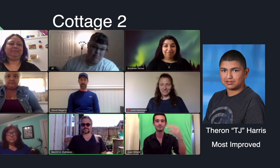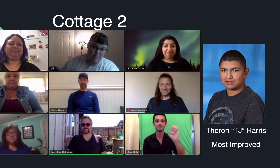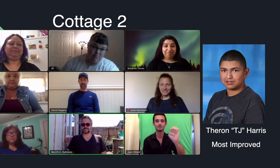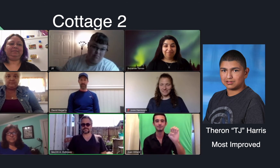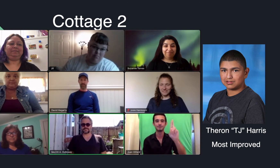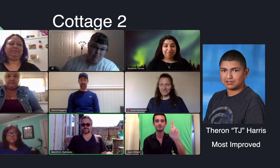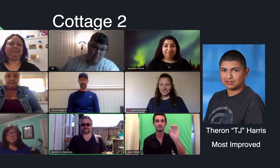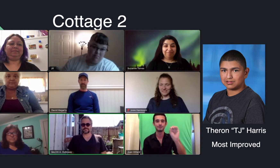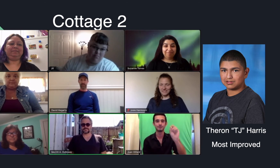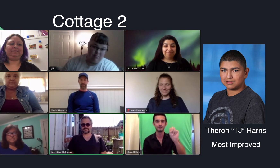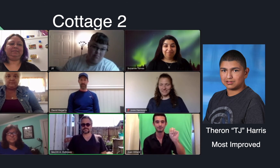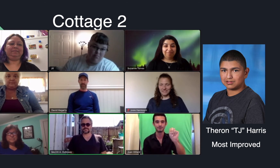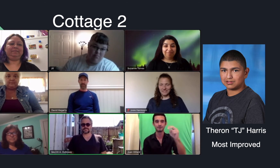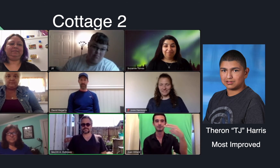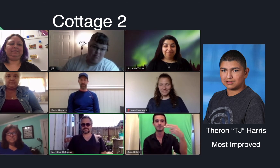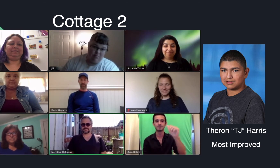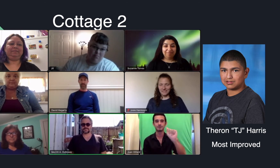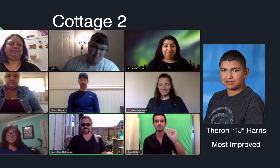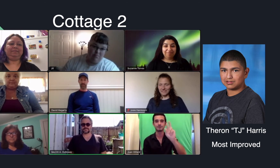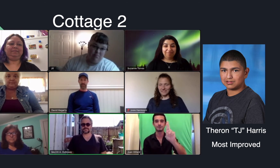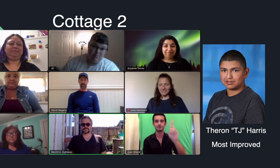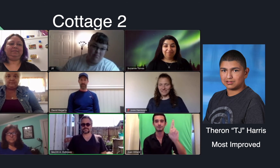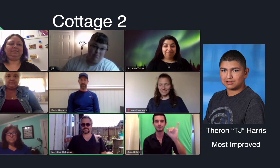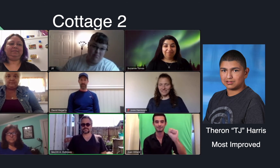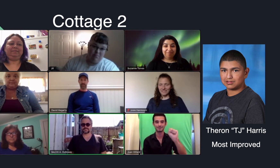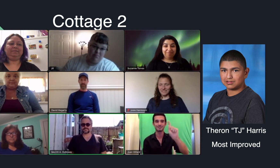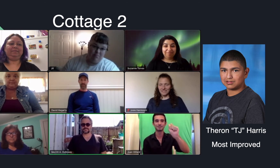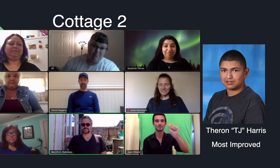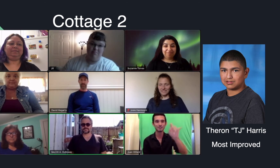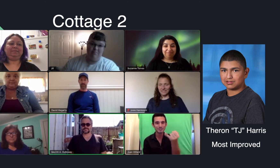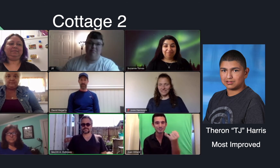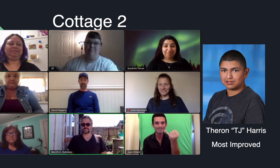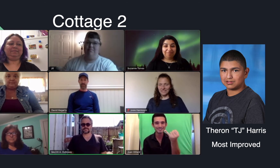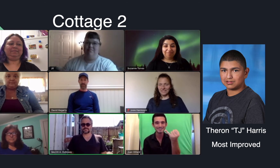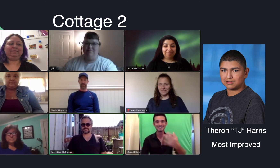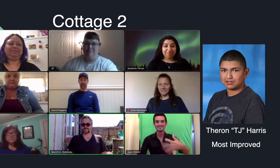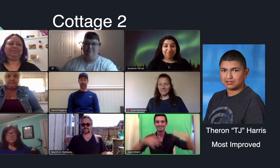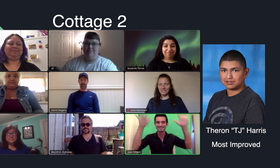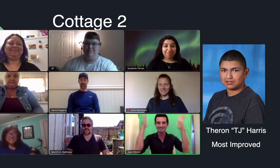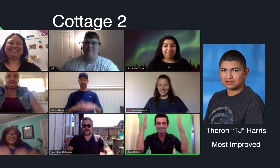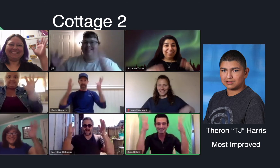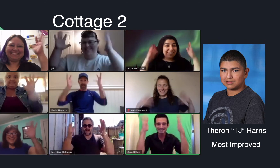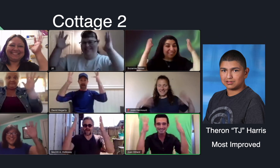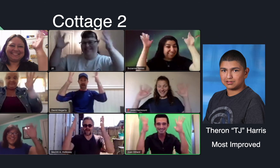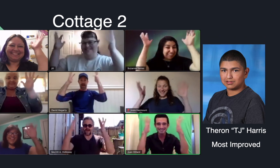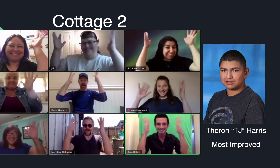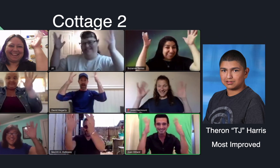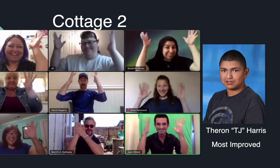improved who? Theron Harris. TJ.